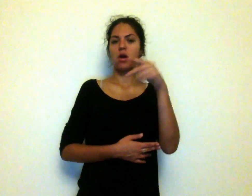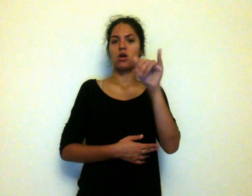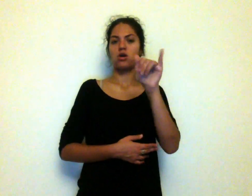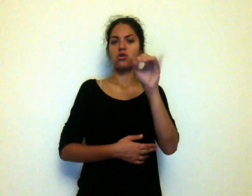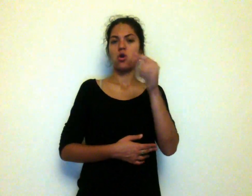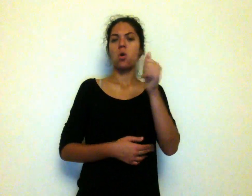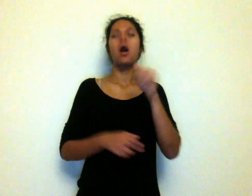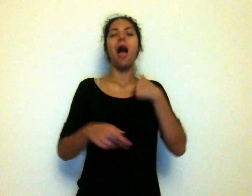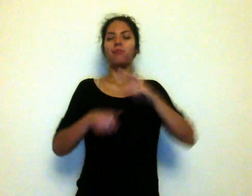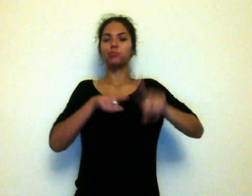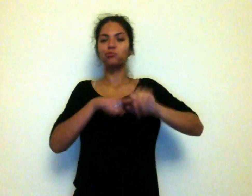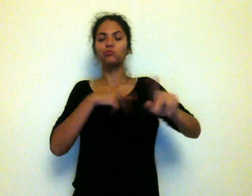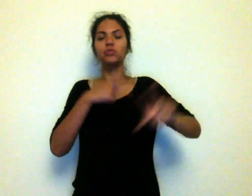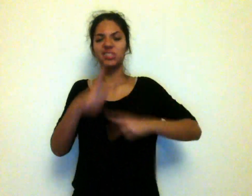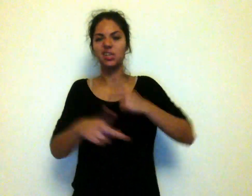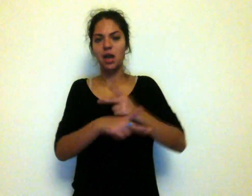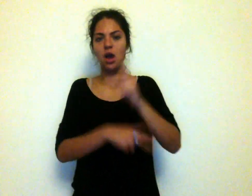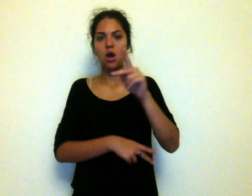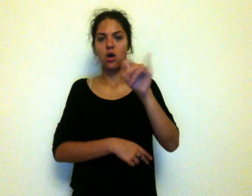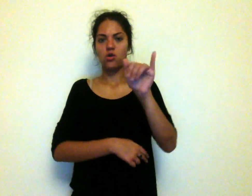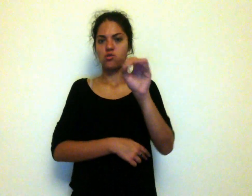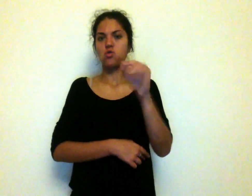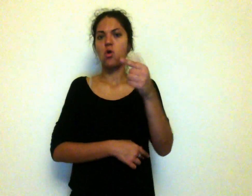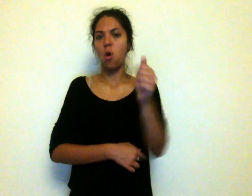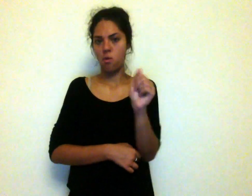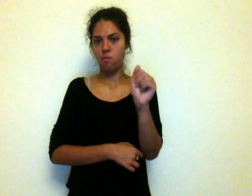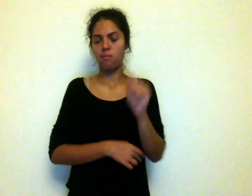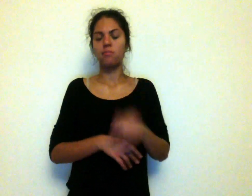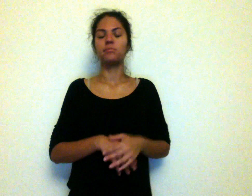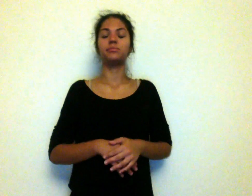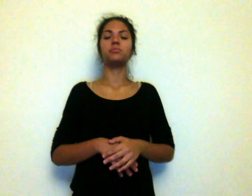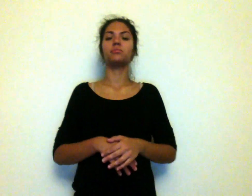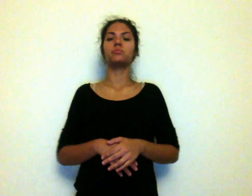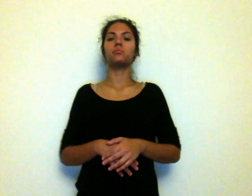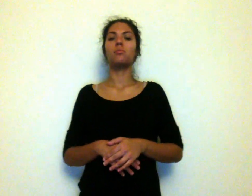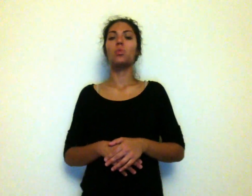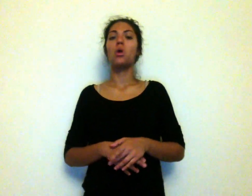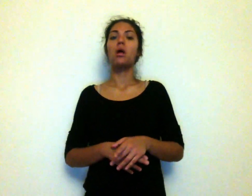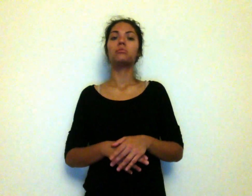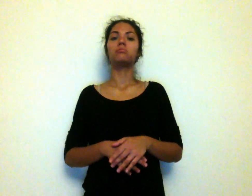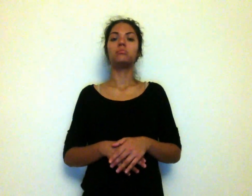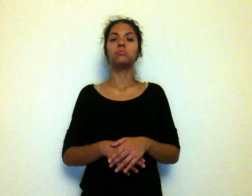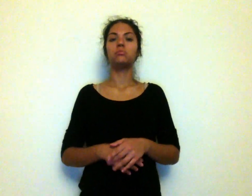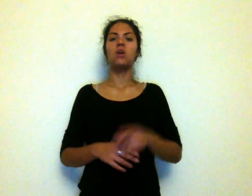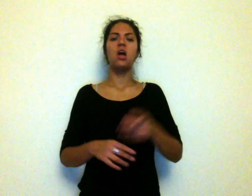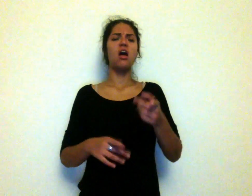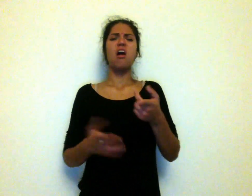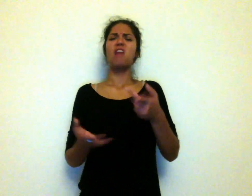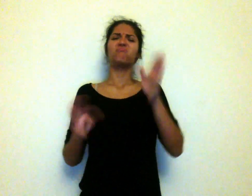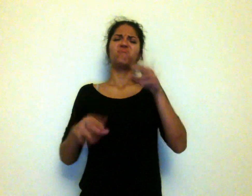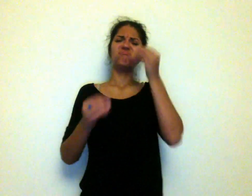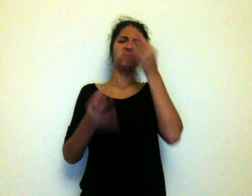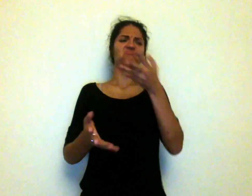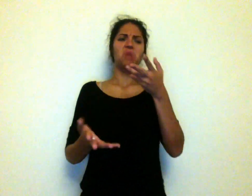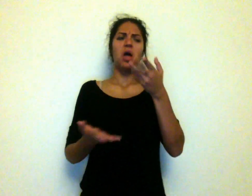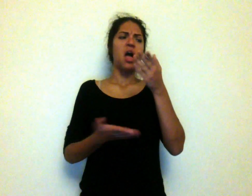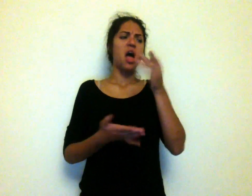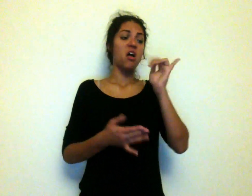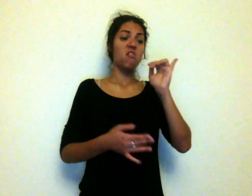of life that you bring to do your best and not worry about the consequences, but you just are doing the